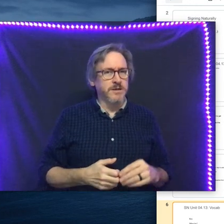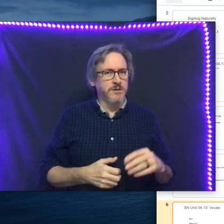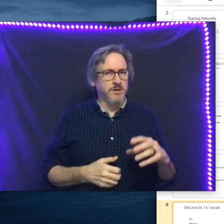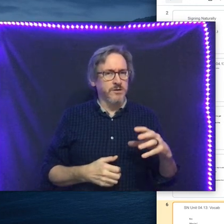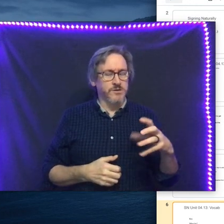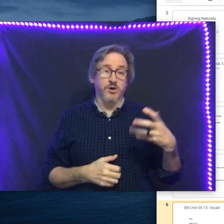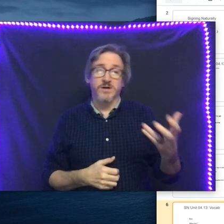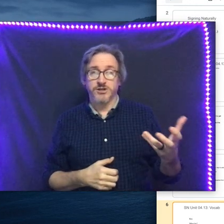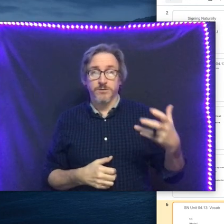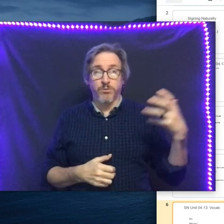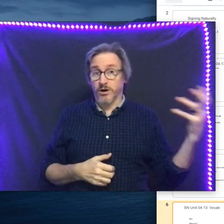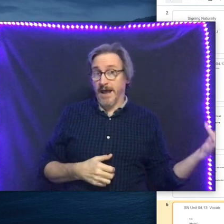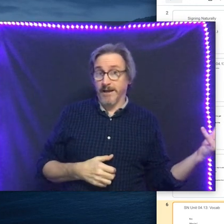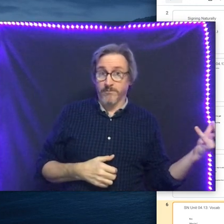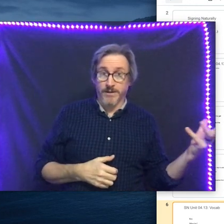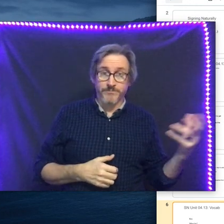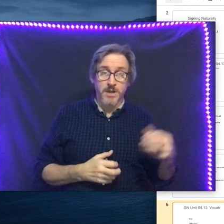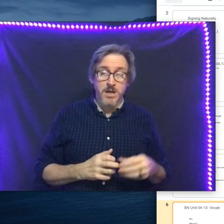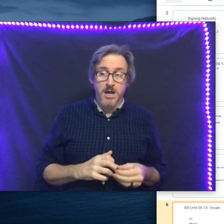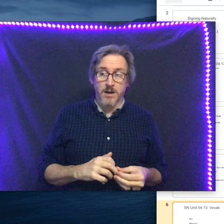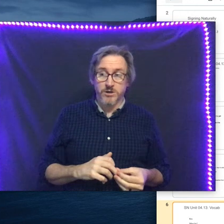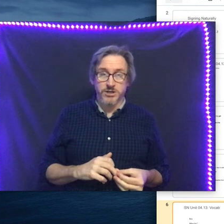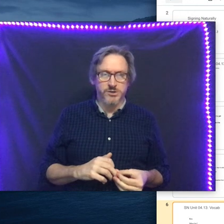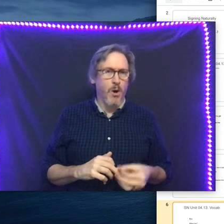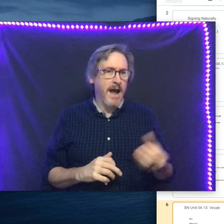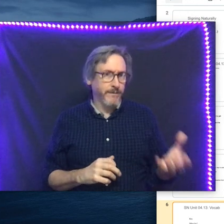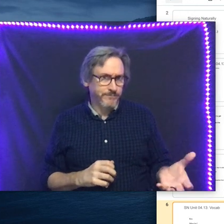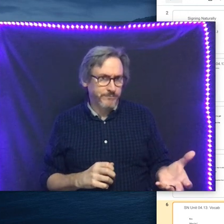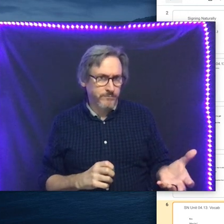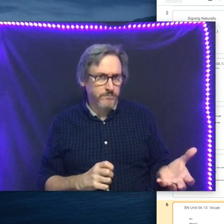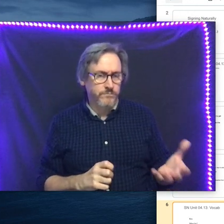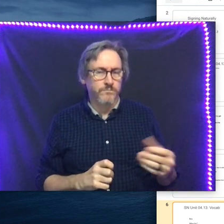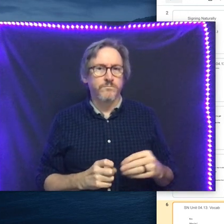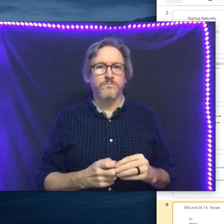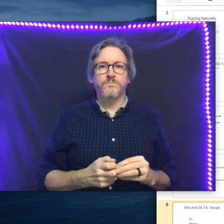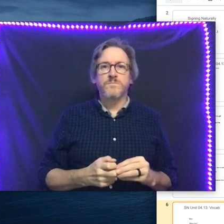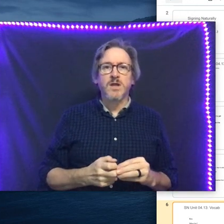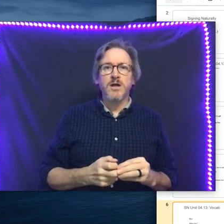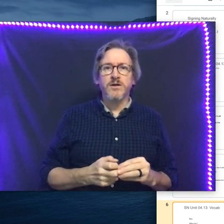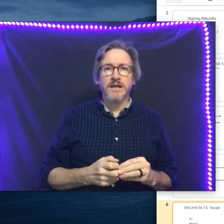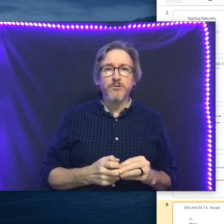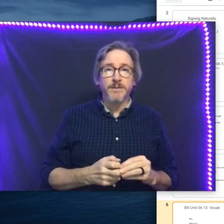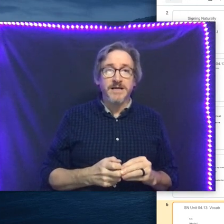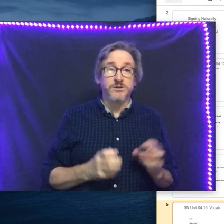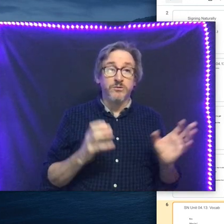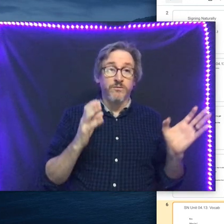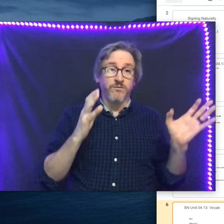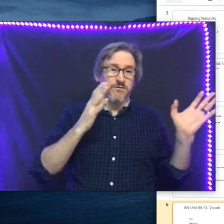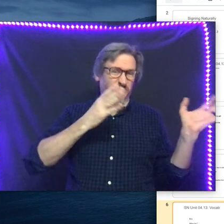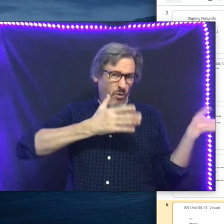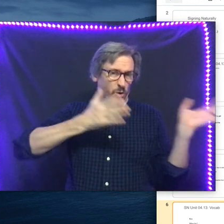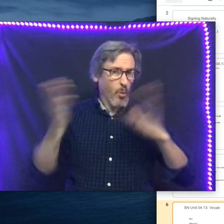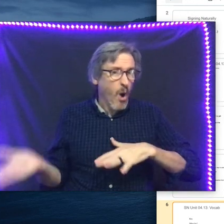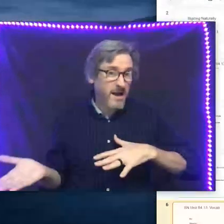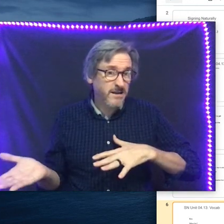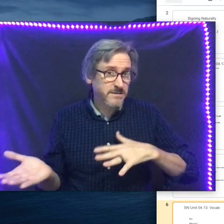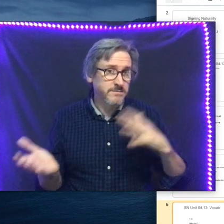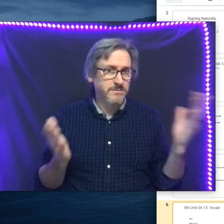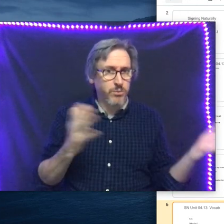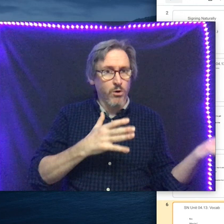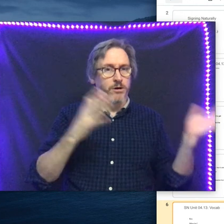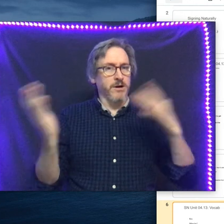would, there's the question, por qué, right? Which is why. It literally means for